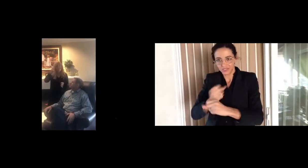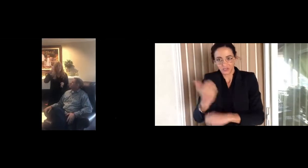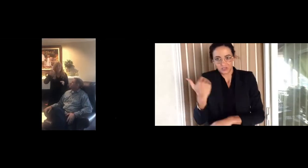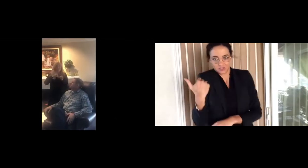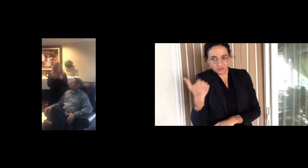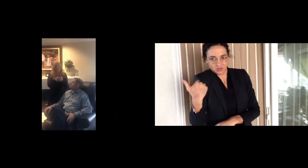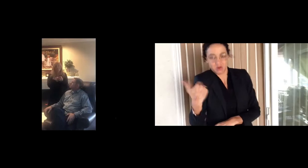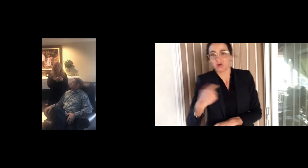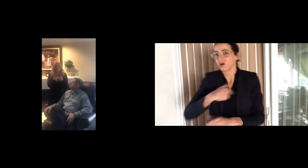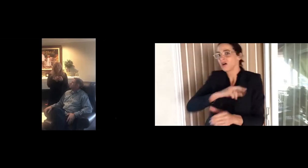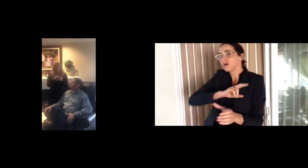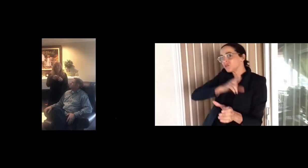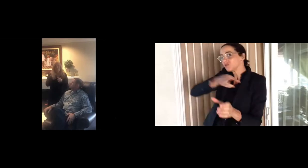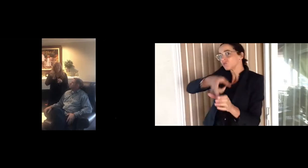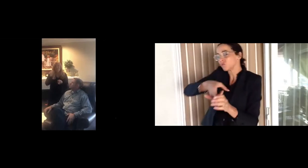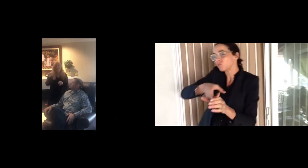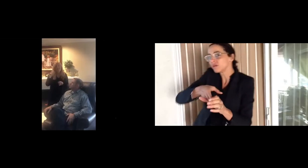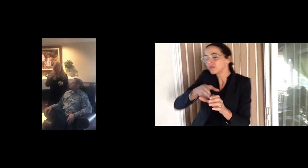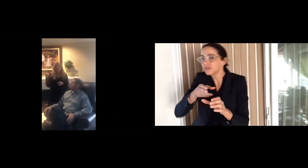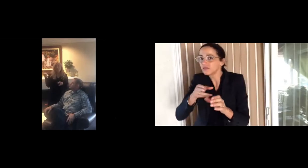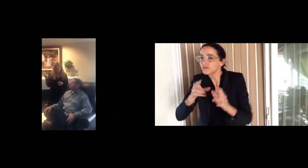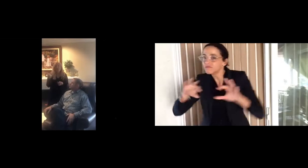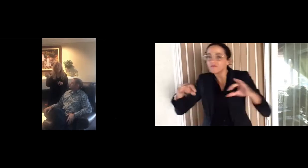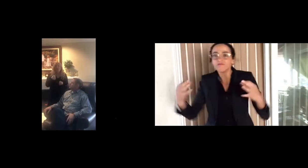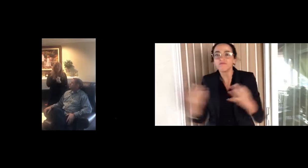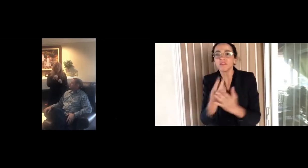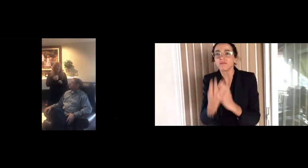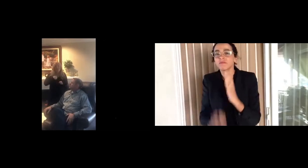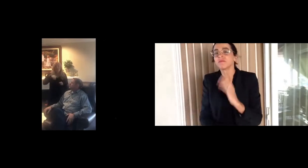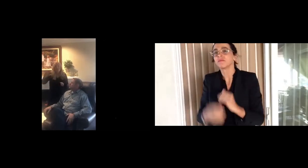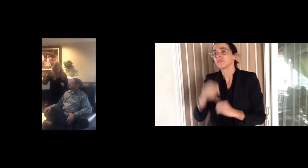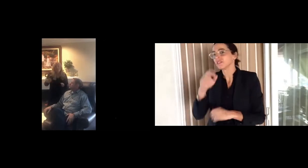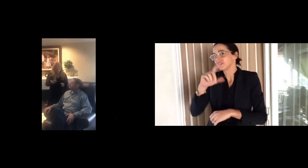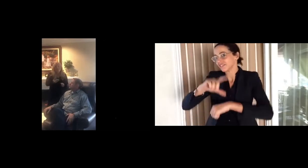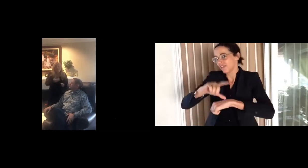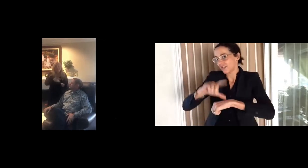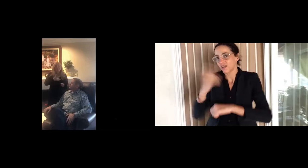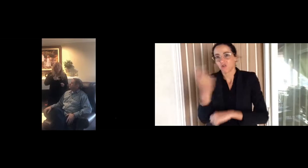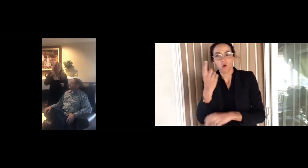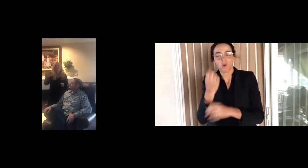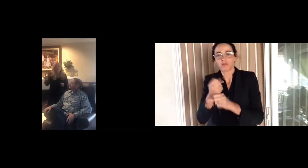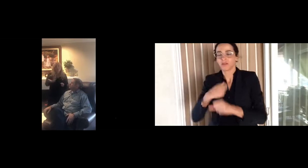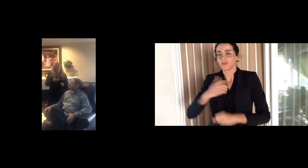Bullock family. Dan always made me feel welcome